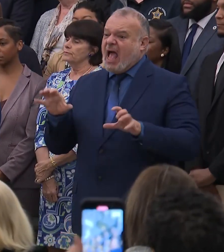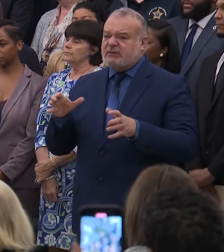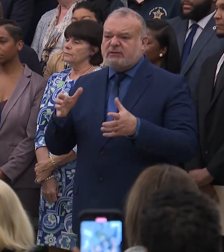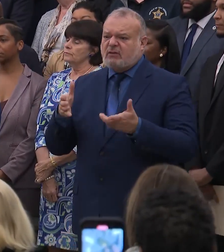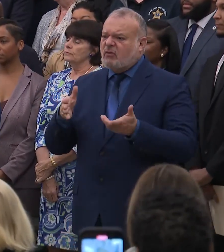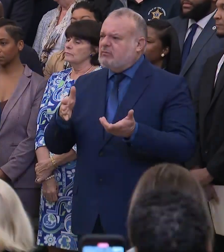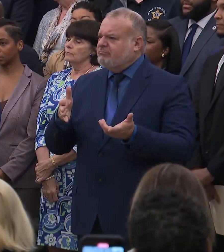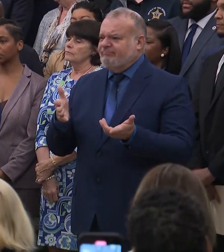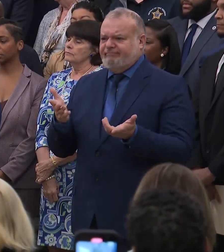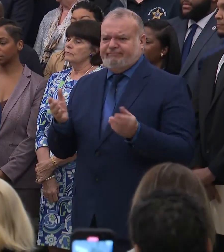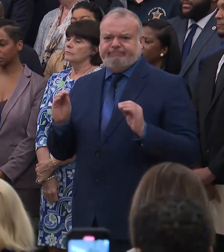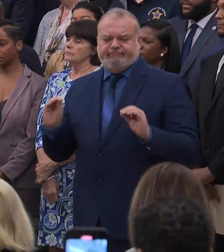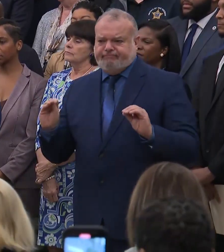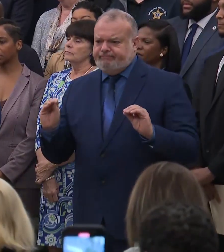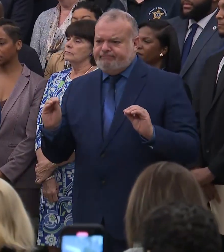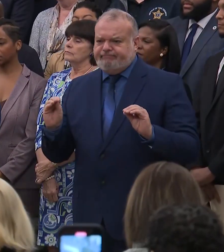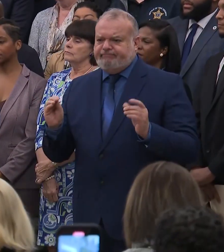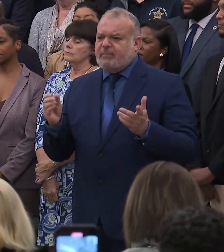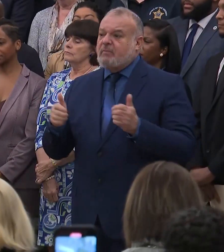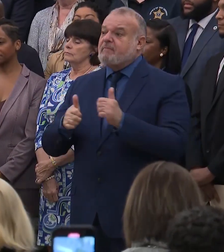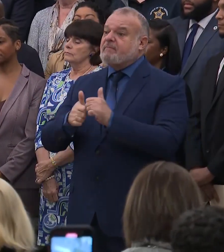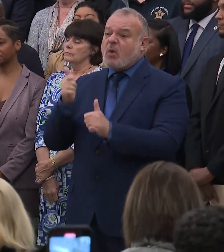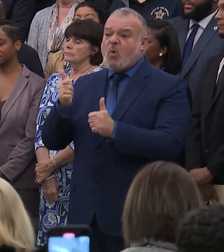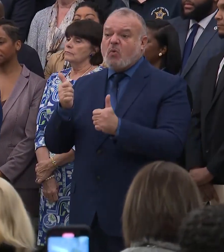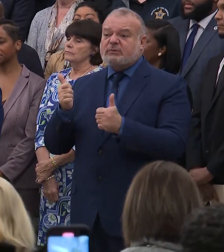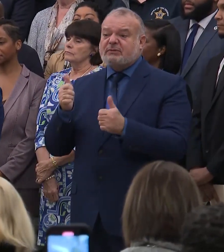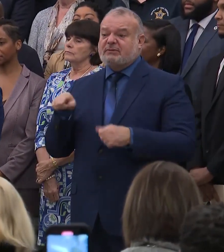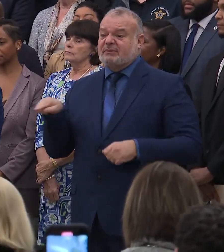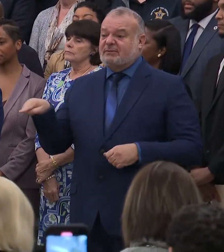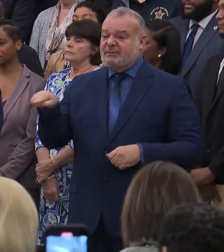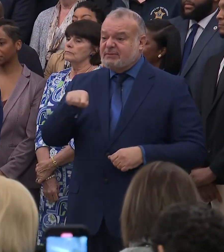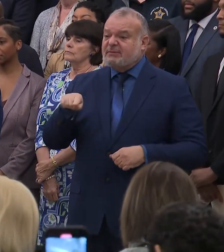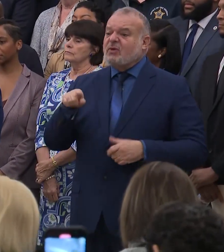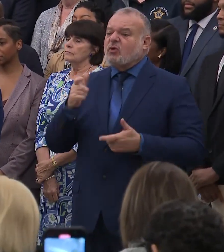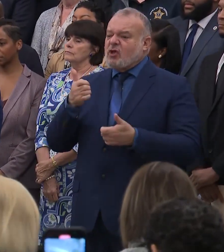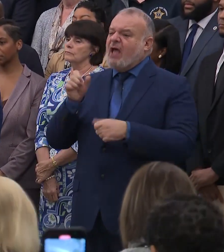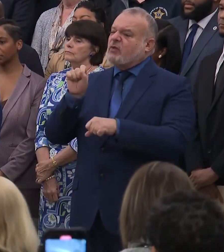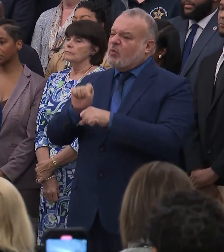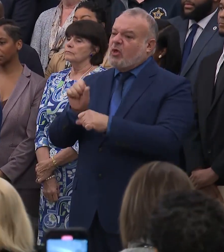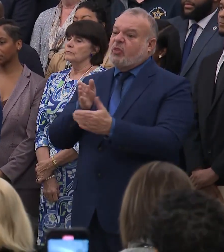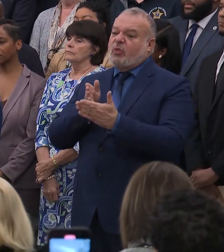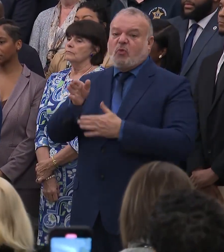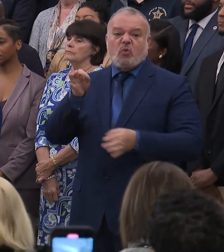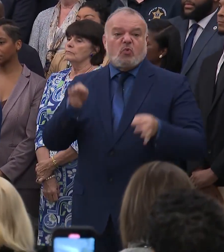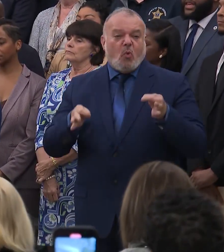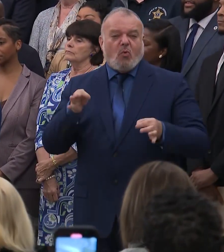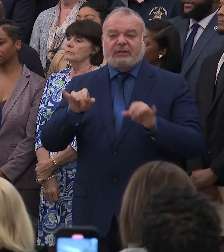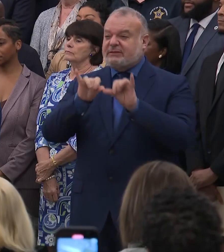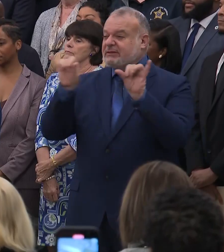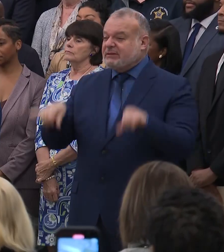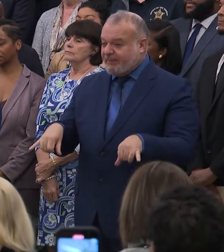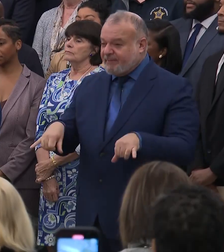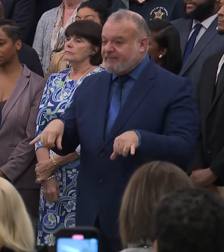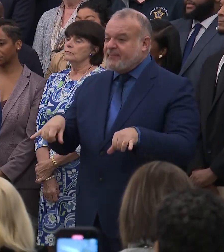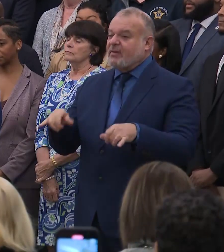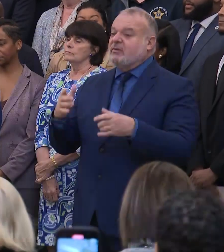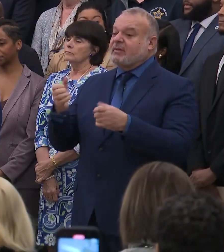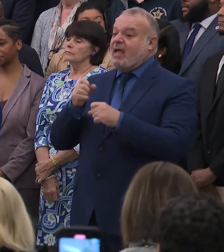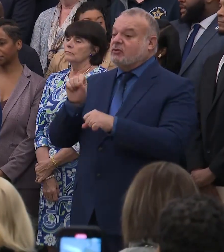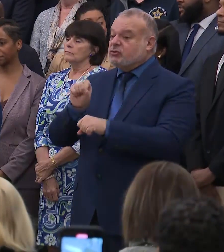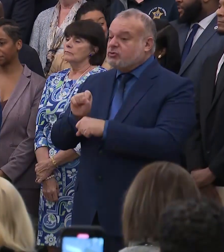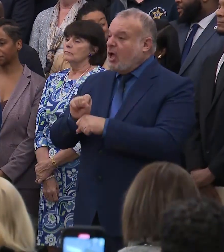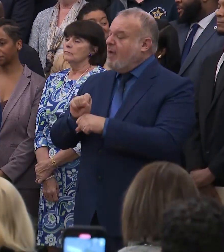We'll simply work with the court system and through the paperwork to update the records.